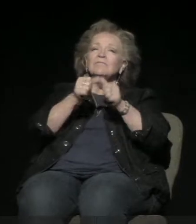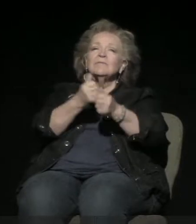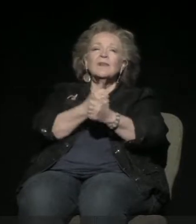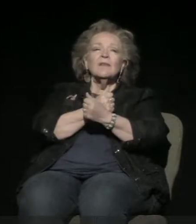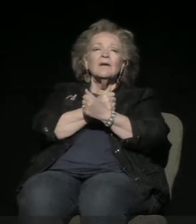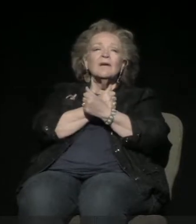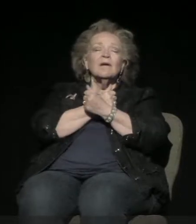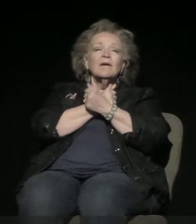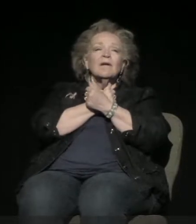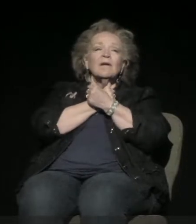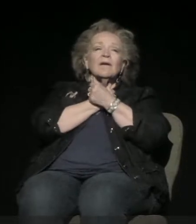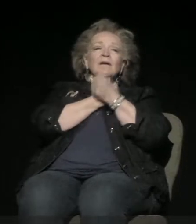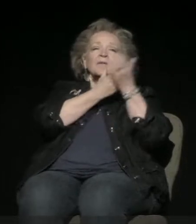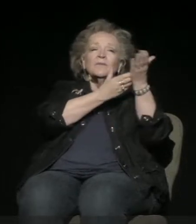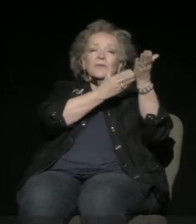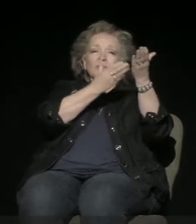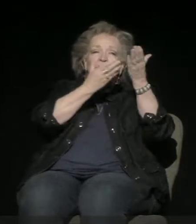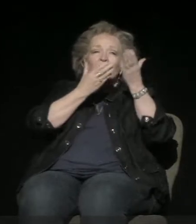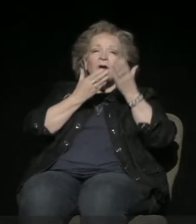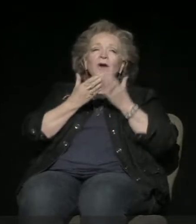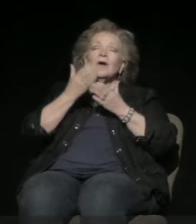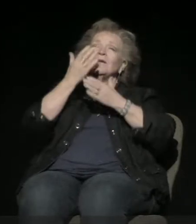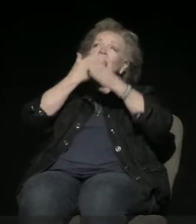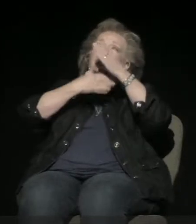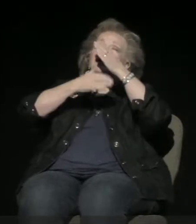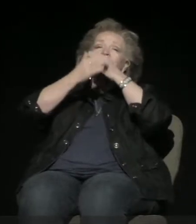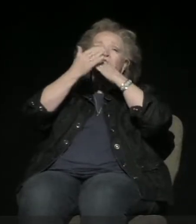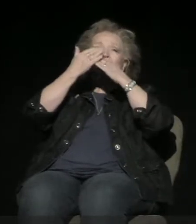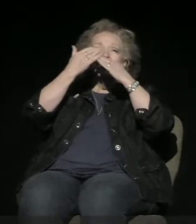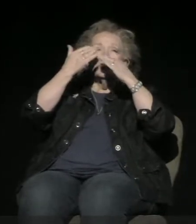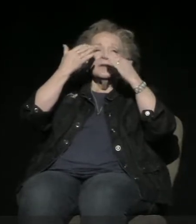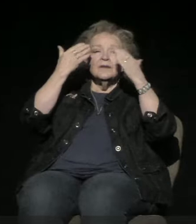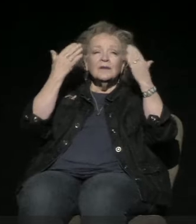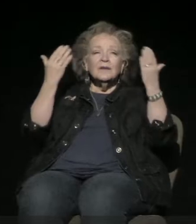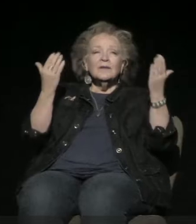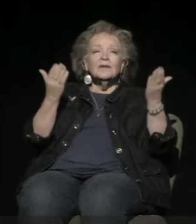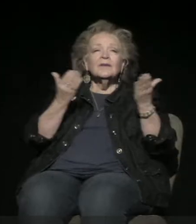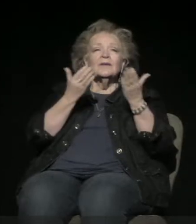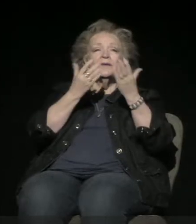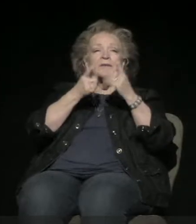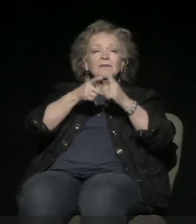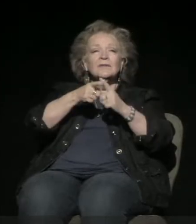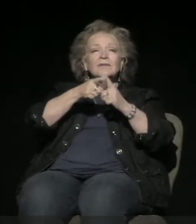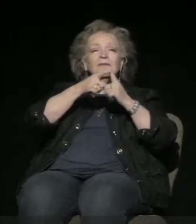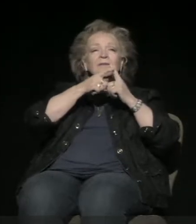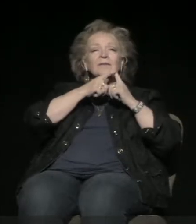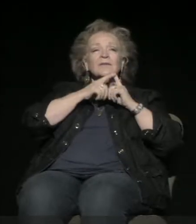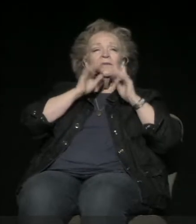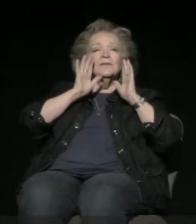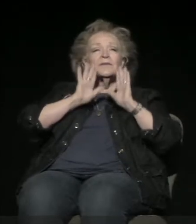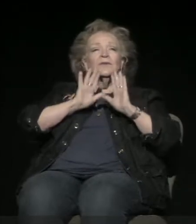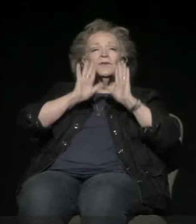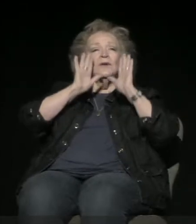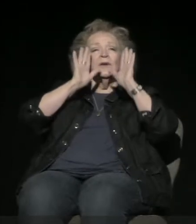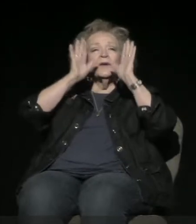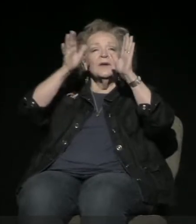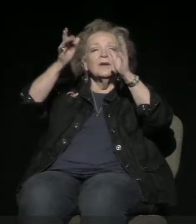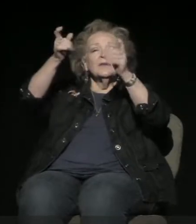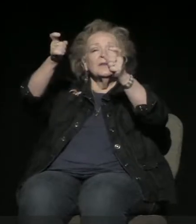You Have Brought Me Home Now My Great Is Christ